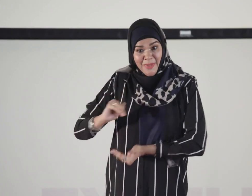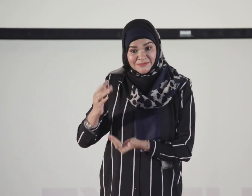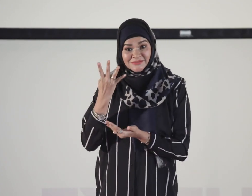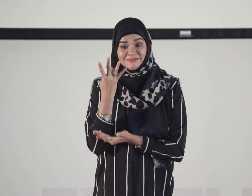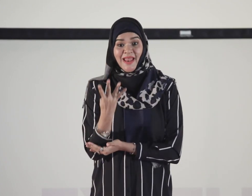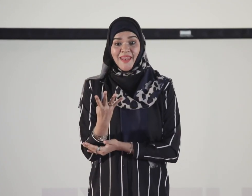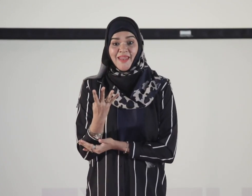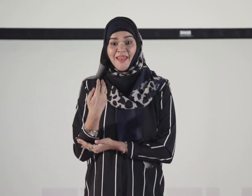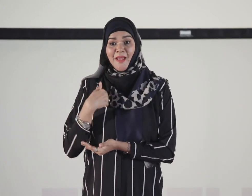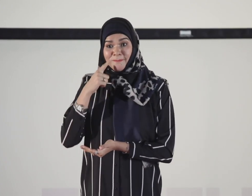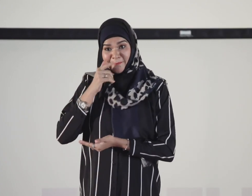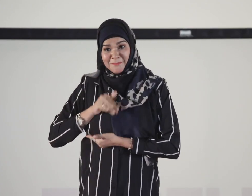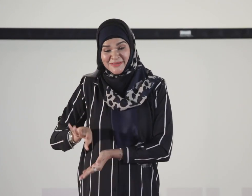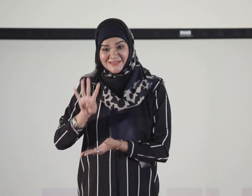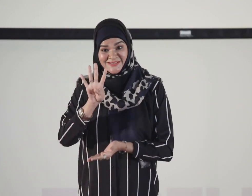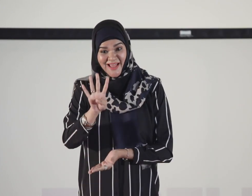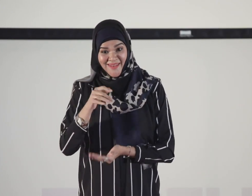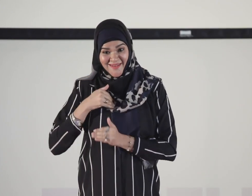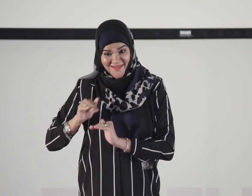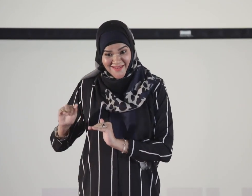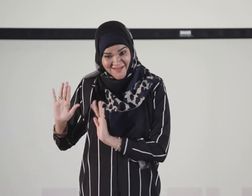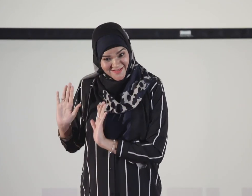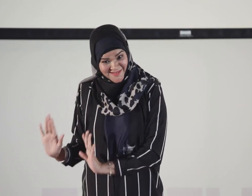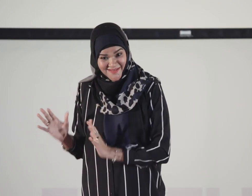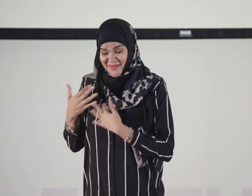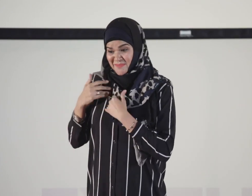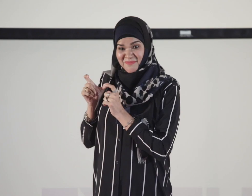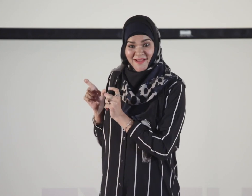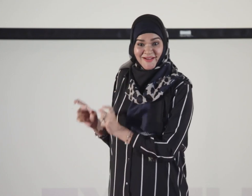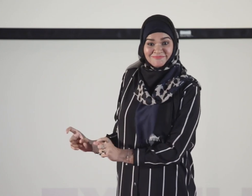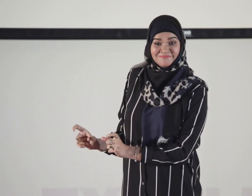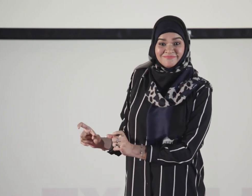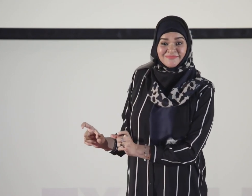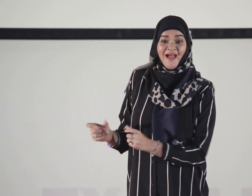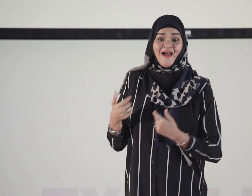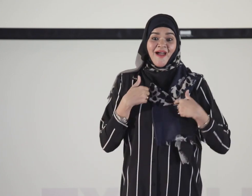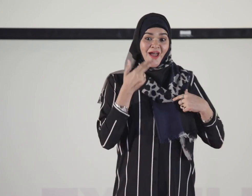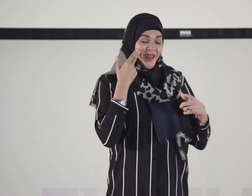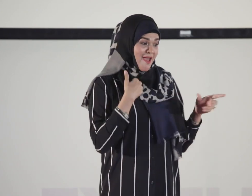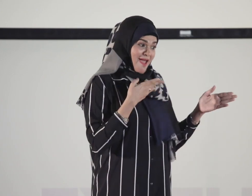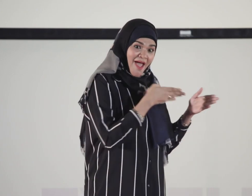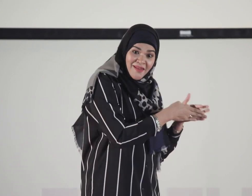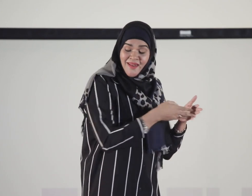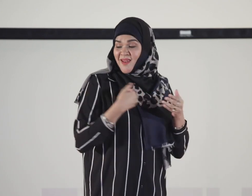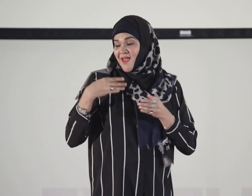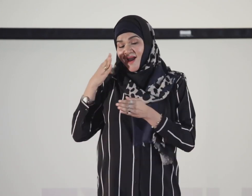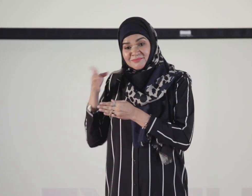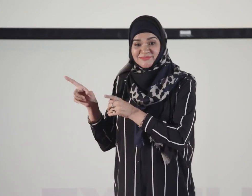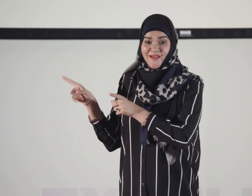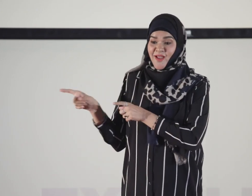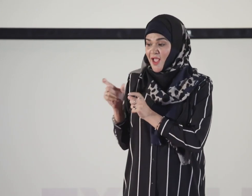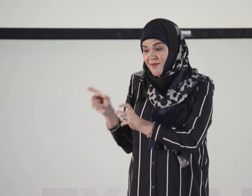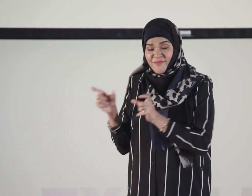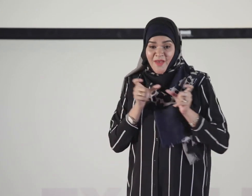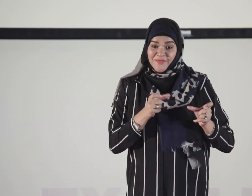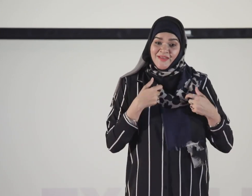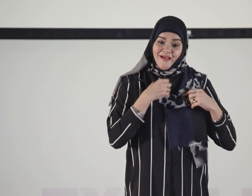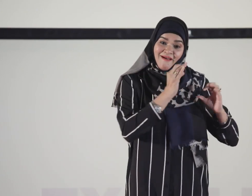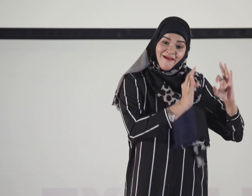When I went for my passion, I have 4 kids. I knew that my responsibility as a mother